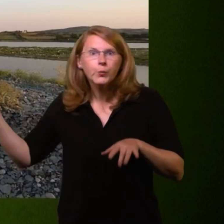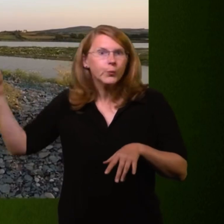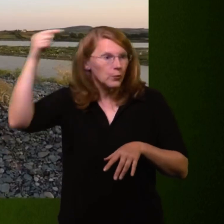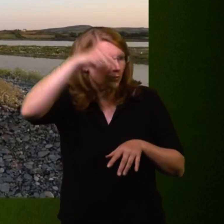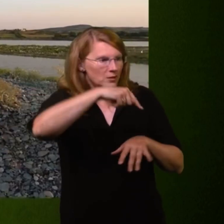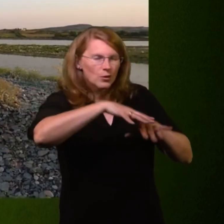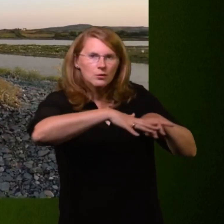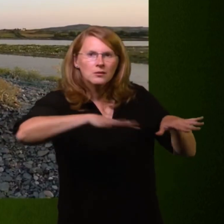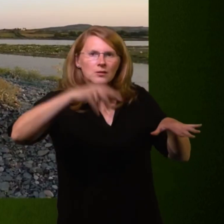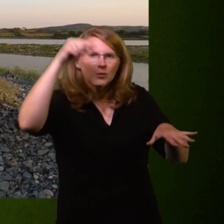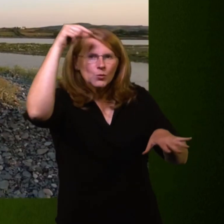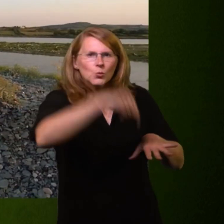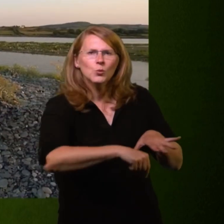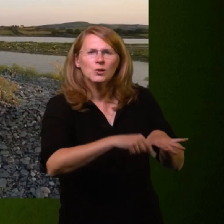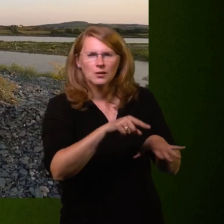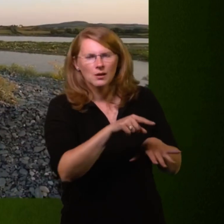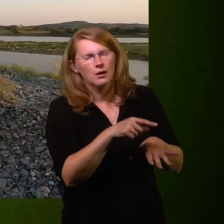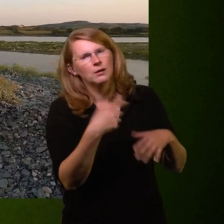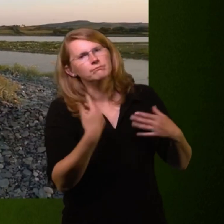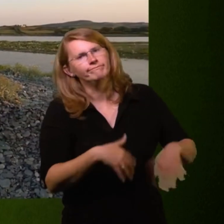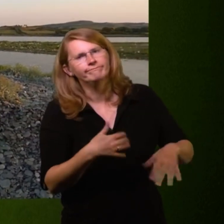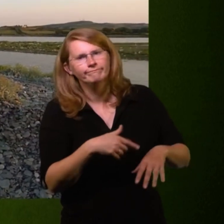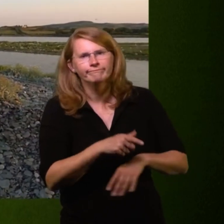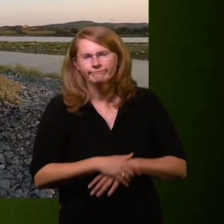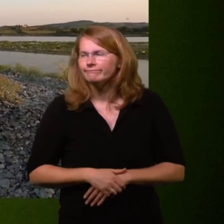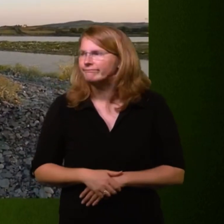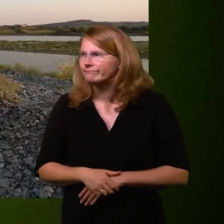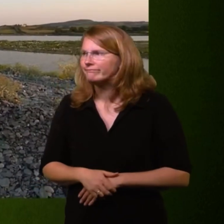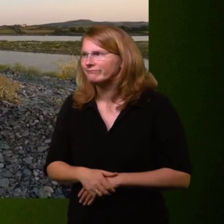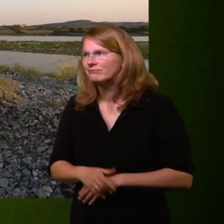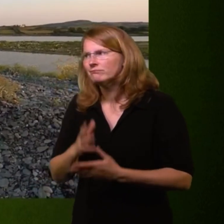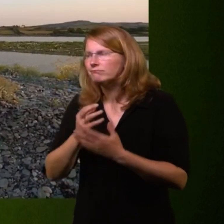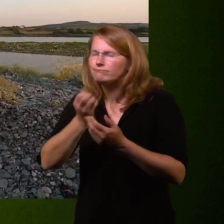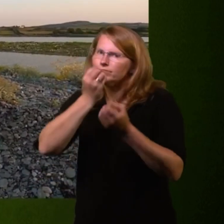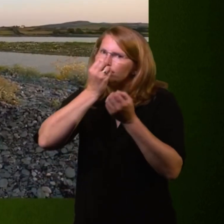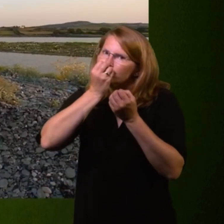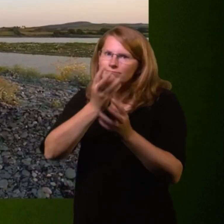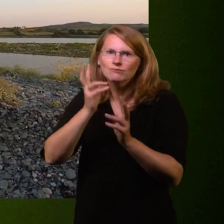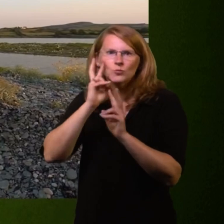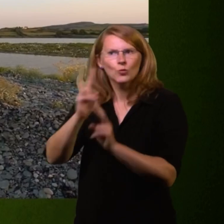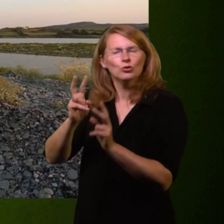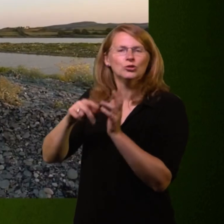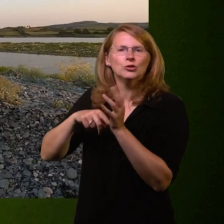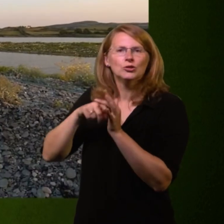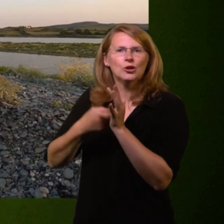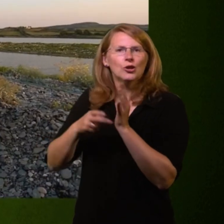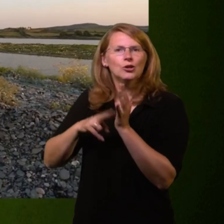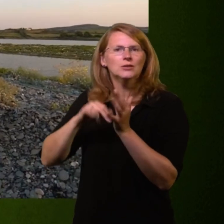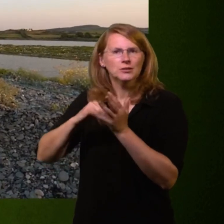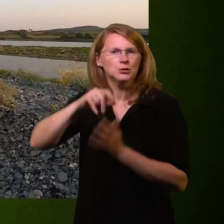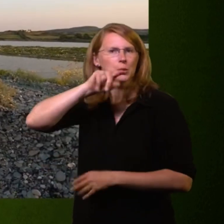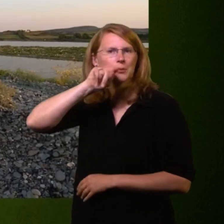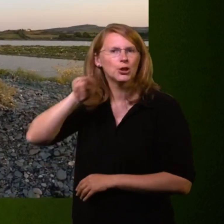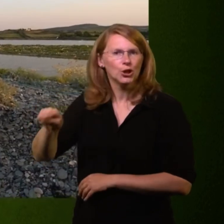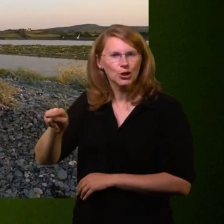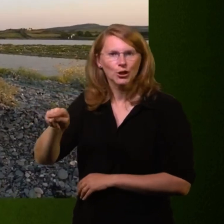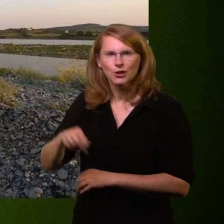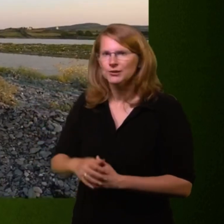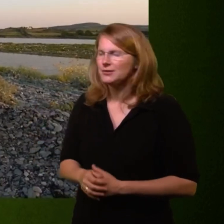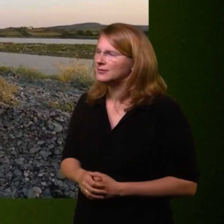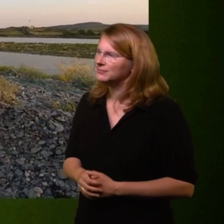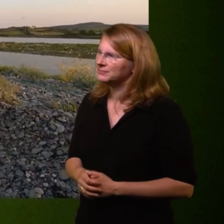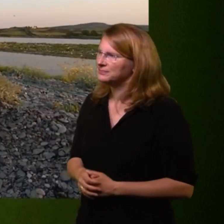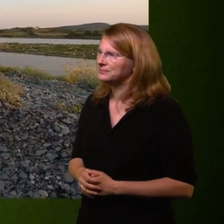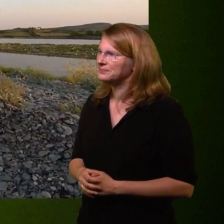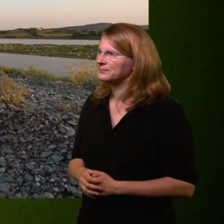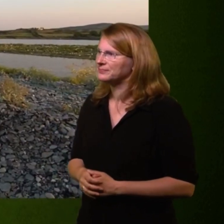dives into the water, a good clue that you've got terns there. Now, the terns have been absolutely wonderful